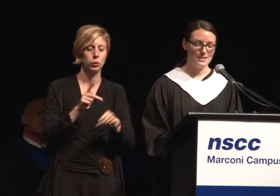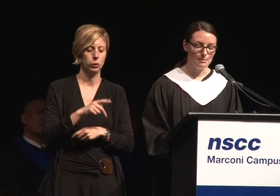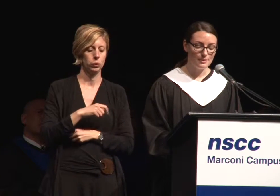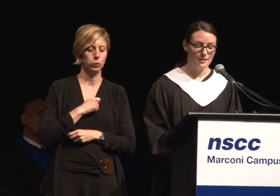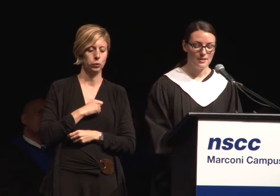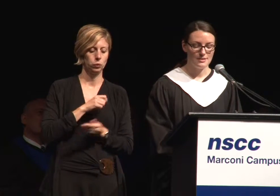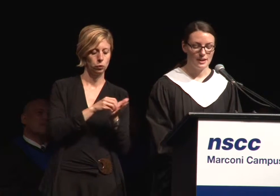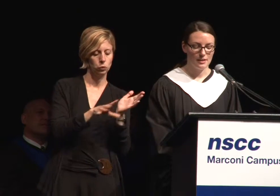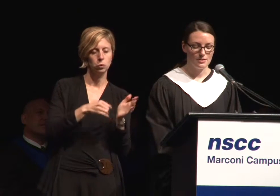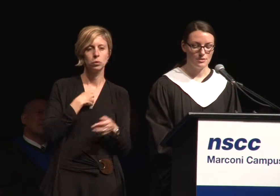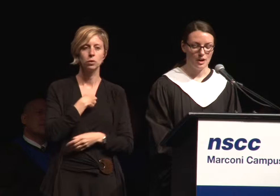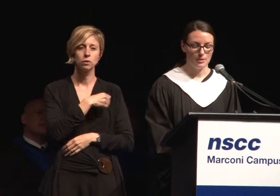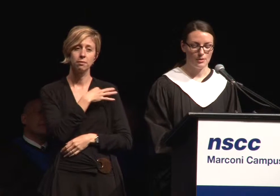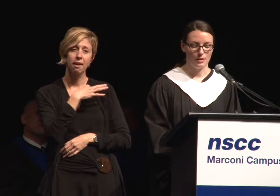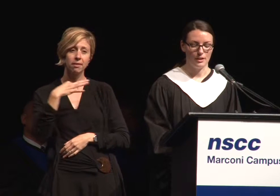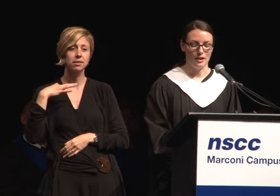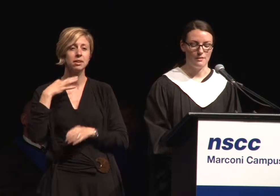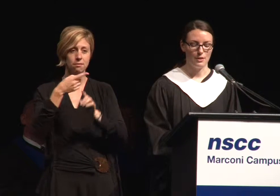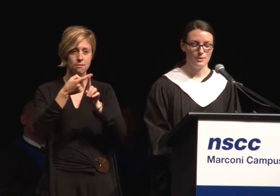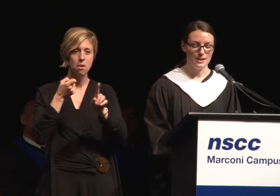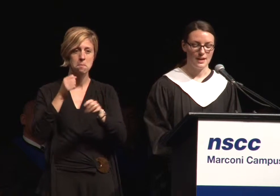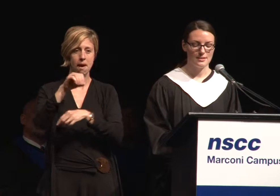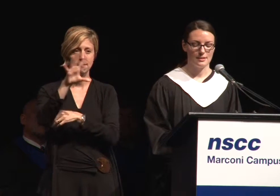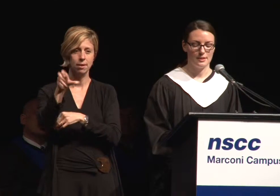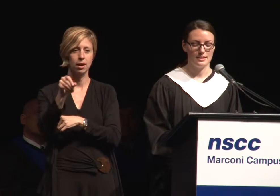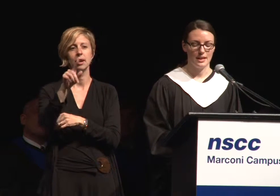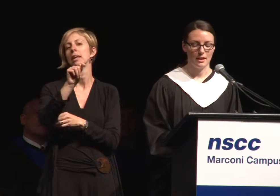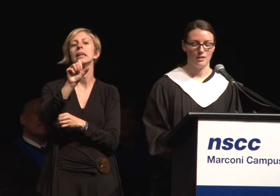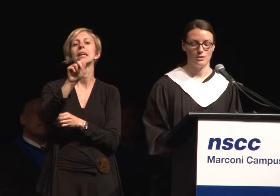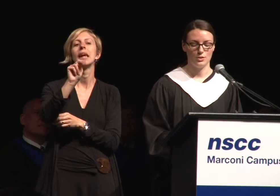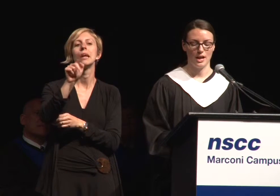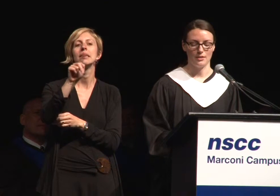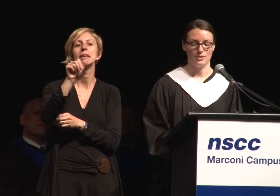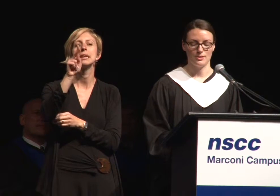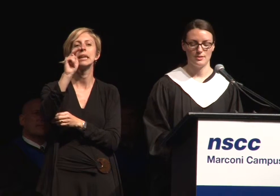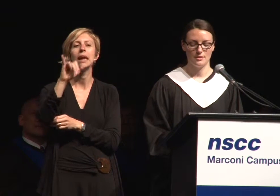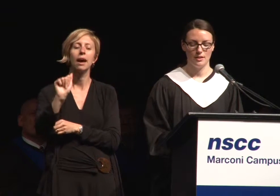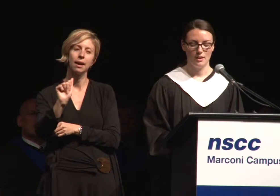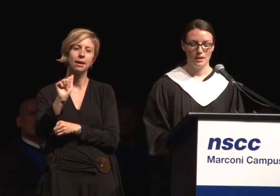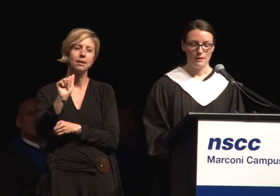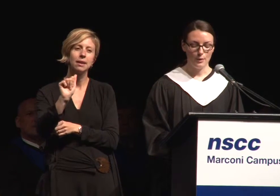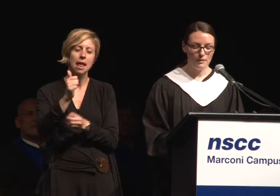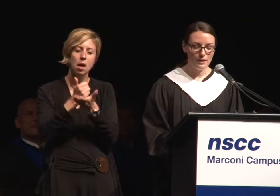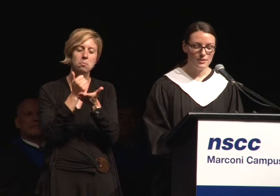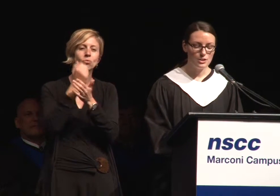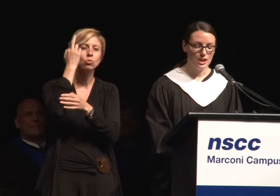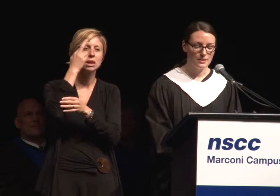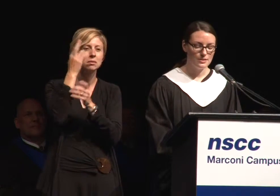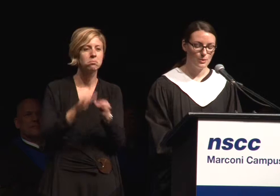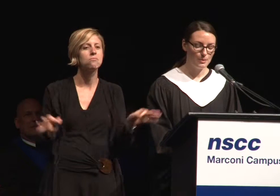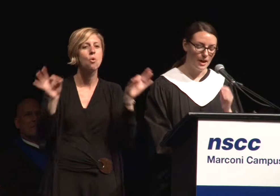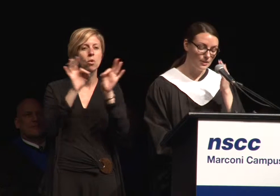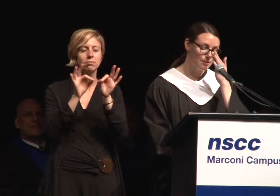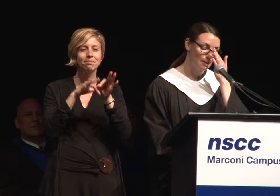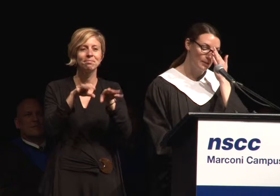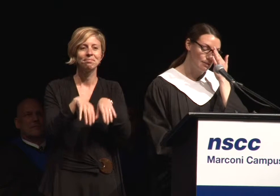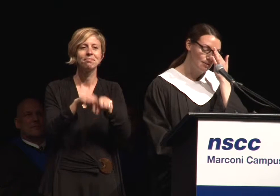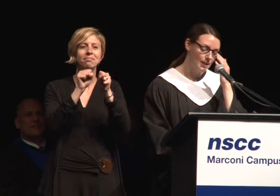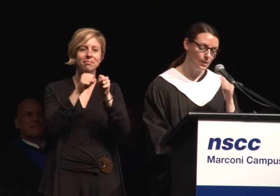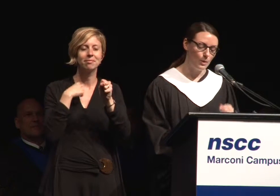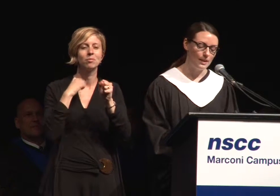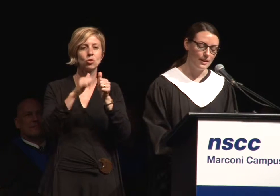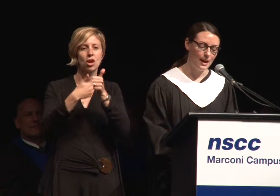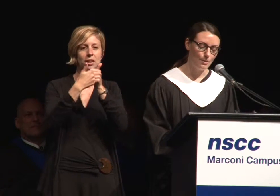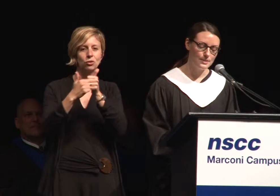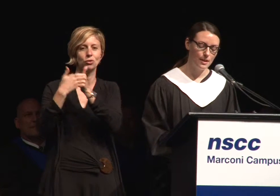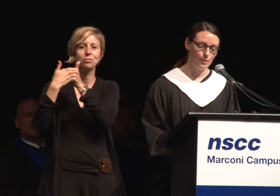who exemplify the skill I described earlier of enthusiastically taking on new challenges. If you ever get the chance to apply your skills